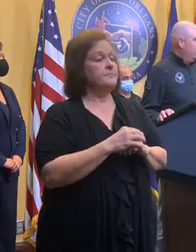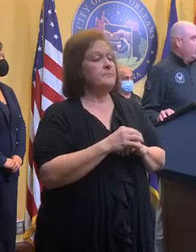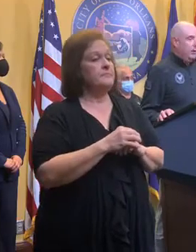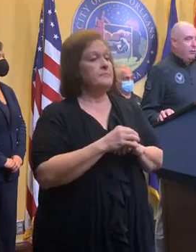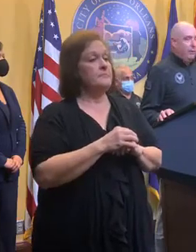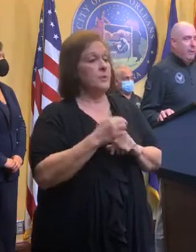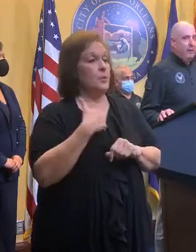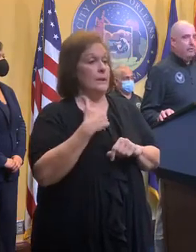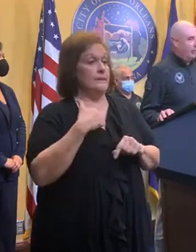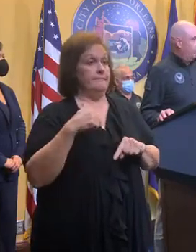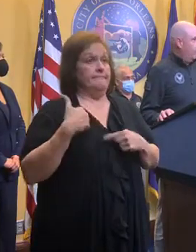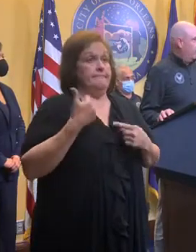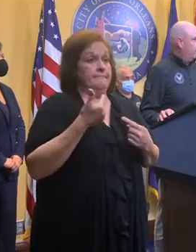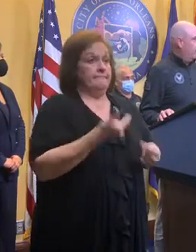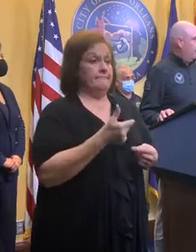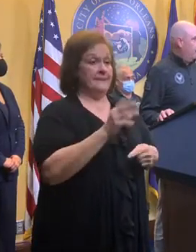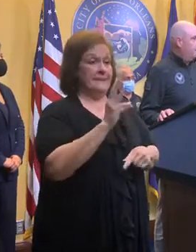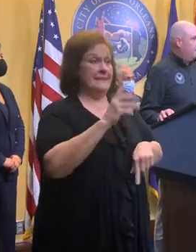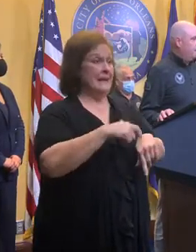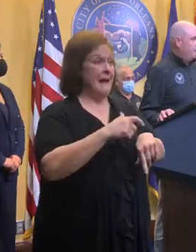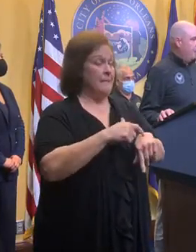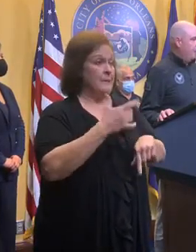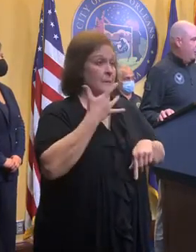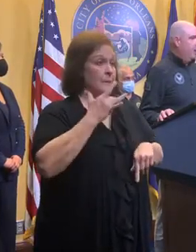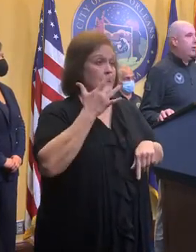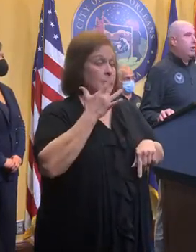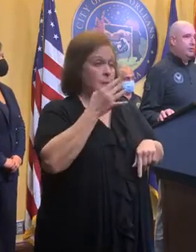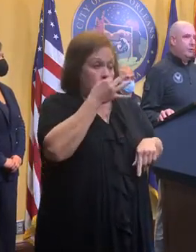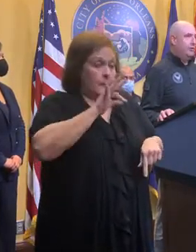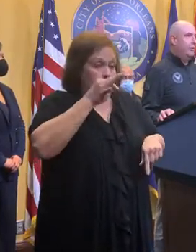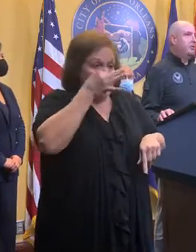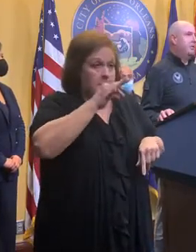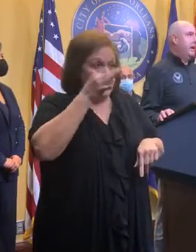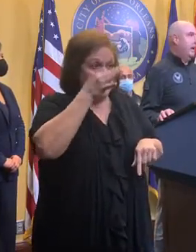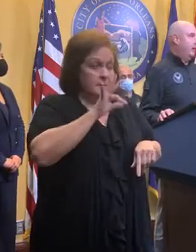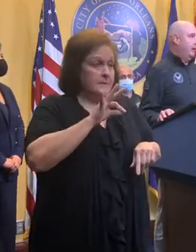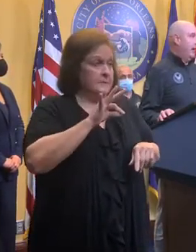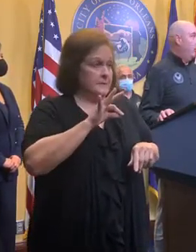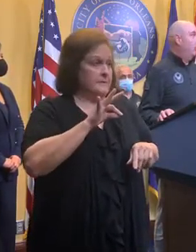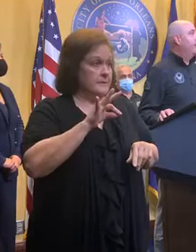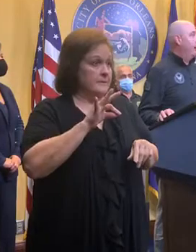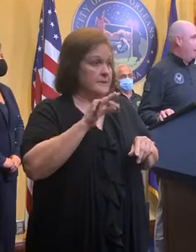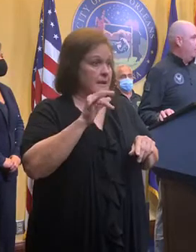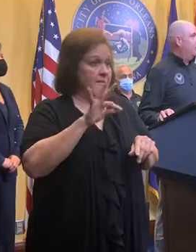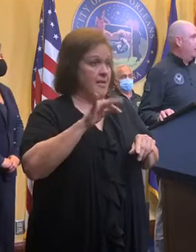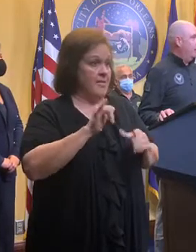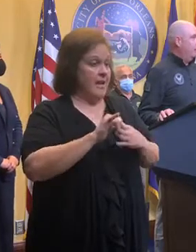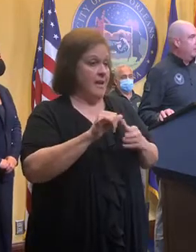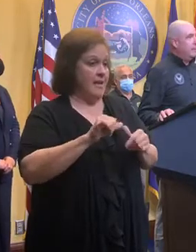been fortunate over the past 6 storms that, although in the cone of uncertainty at all